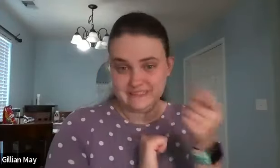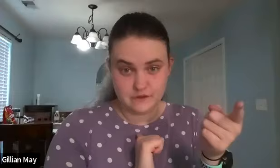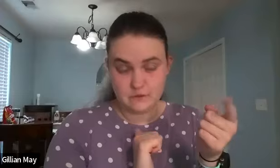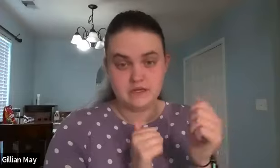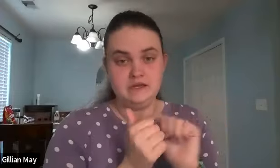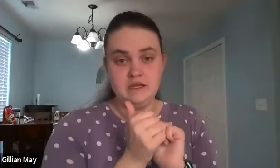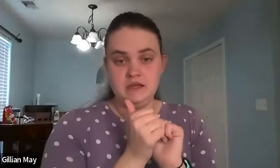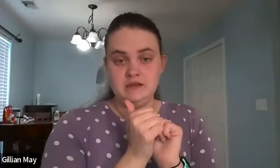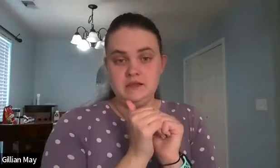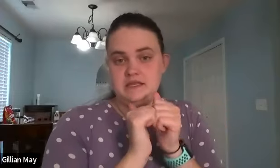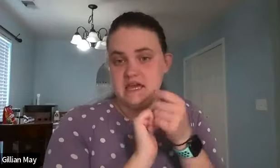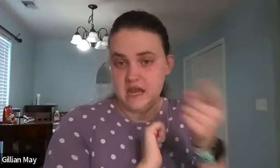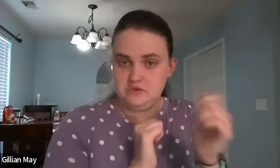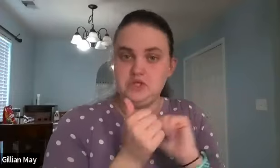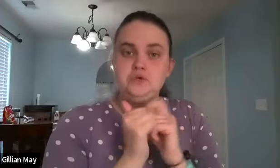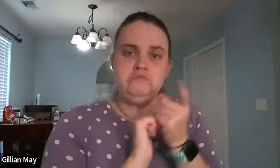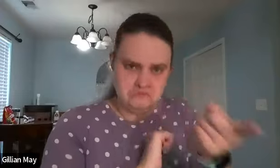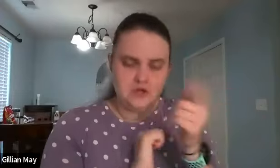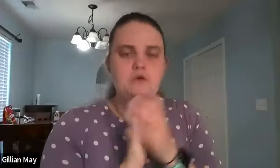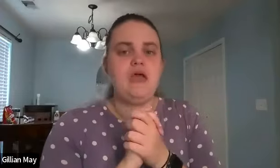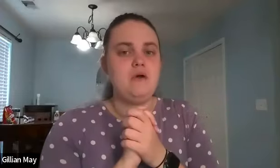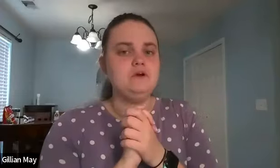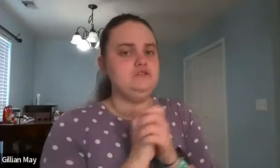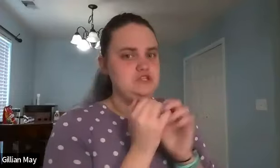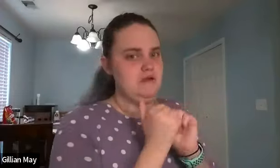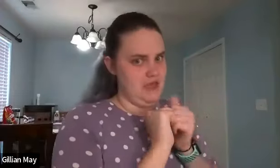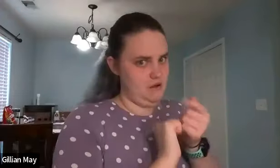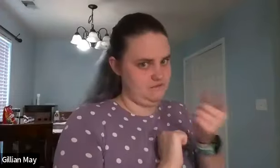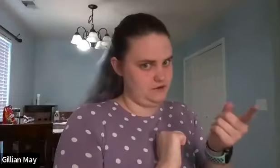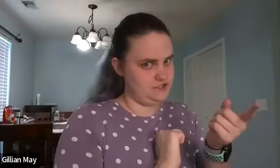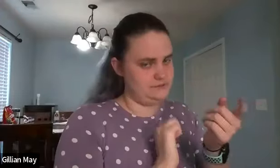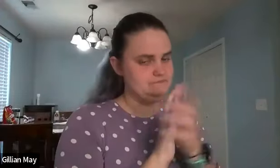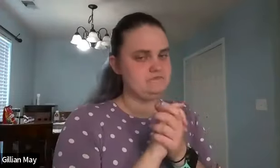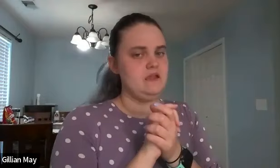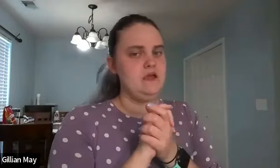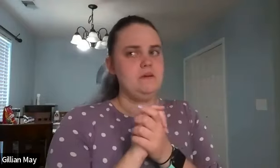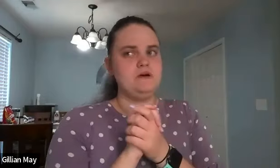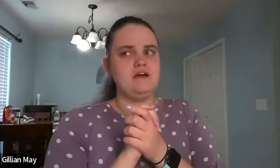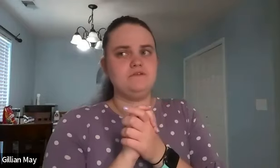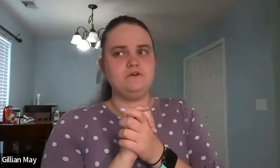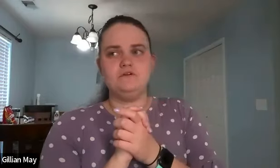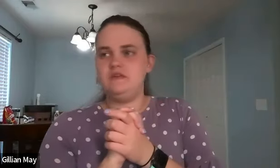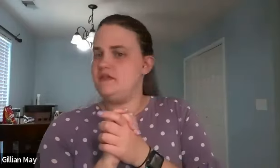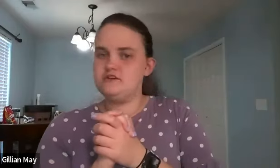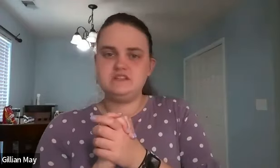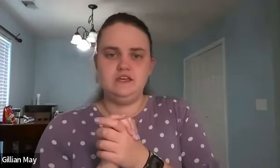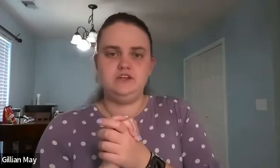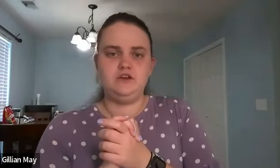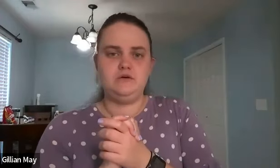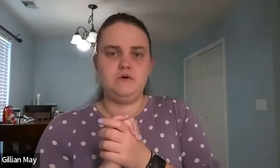different one. Is that how that one you do have the how at first. But for the others, like,